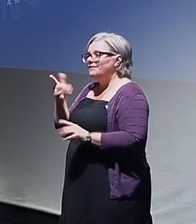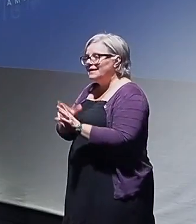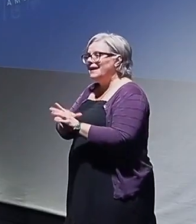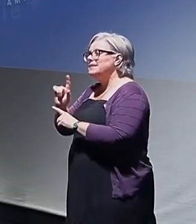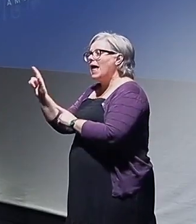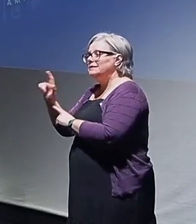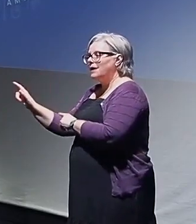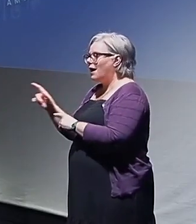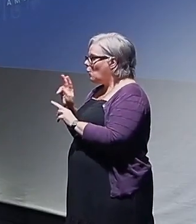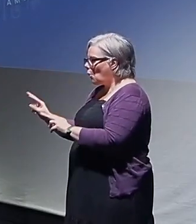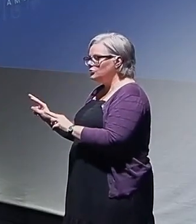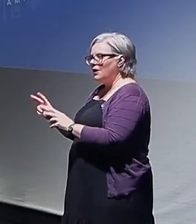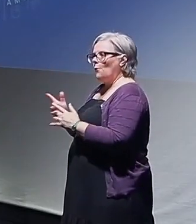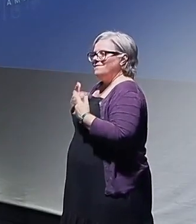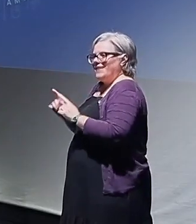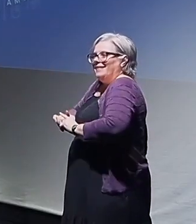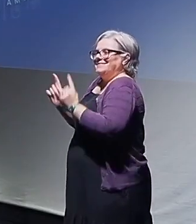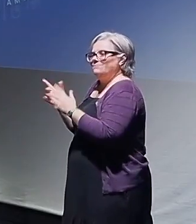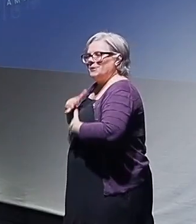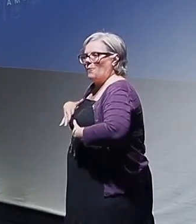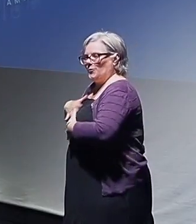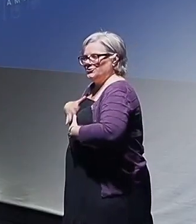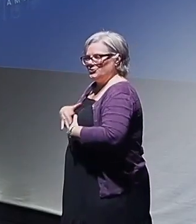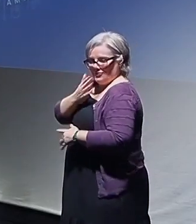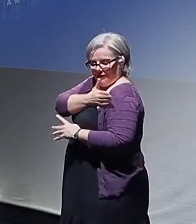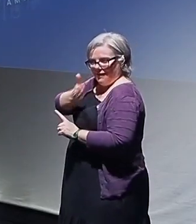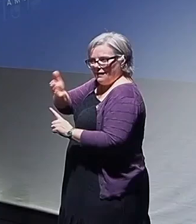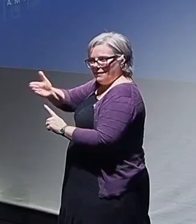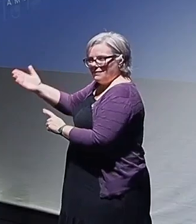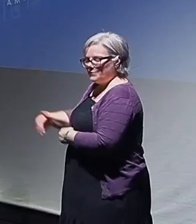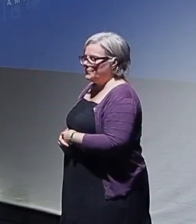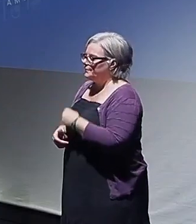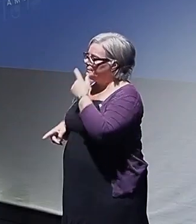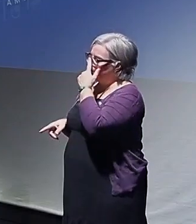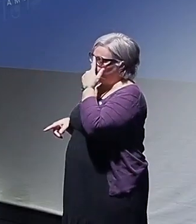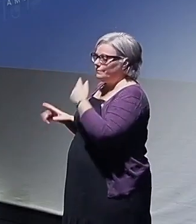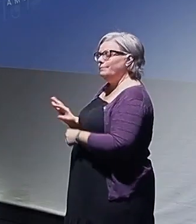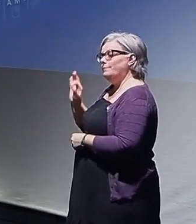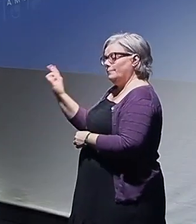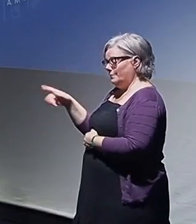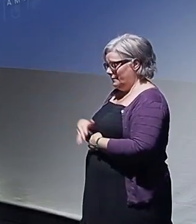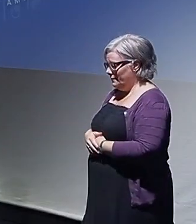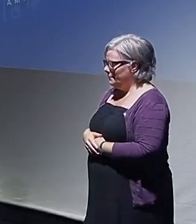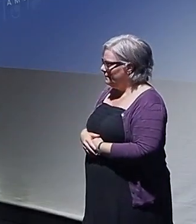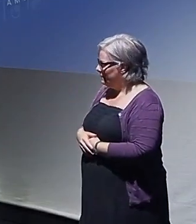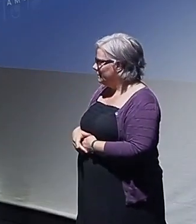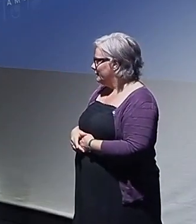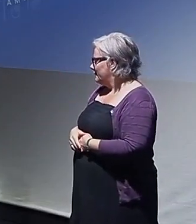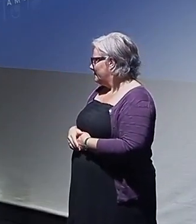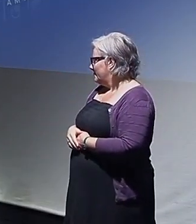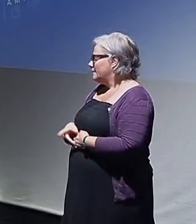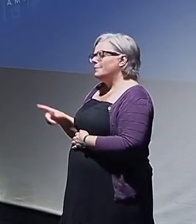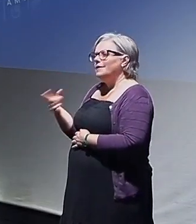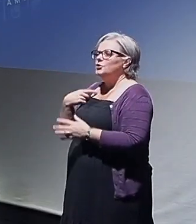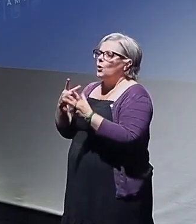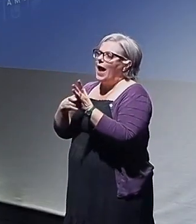watch it again, I'm going to feel all the other emotions of it. It's amazing because yeah, I would say, well, it was Alan